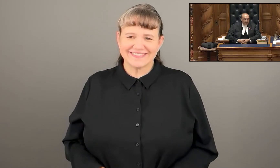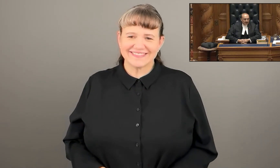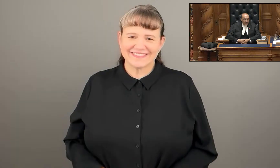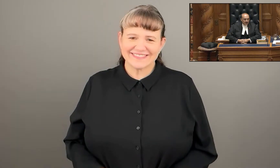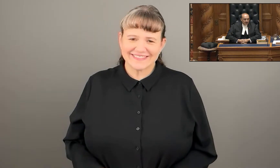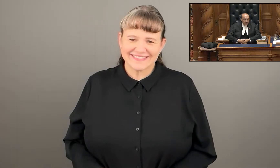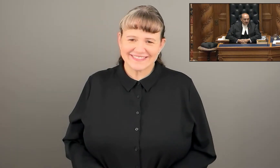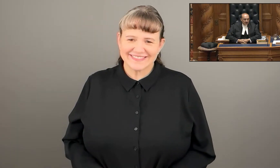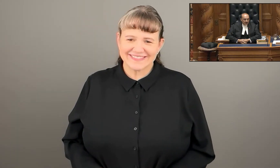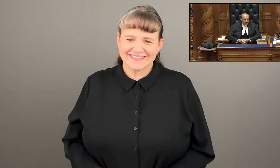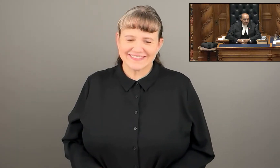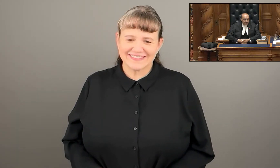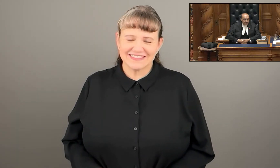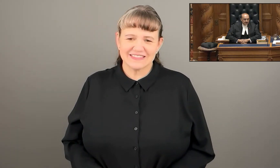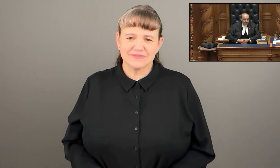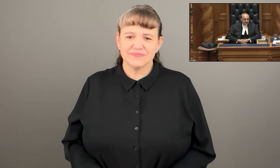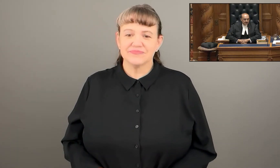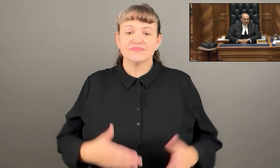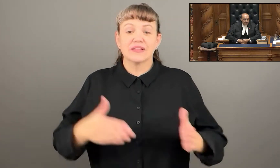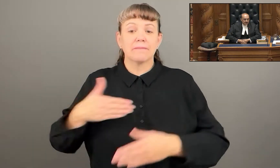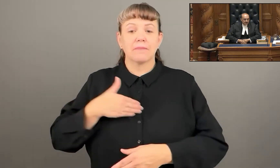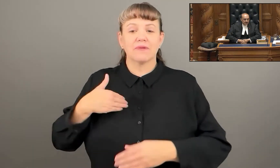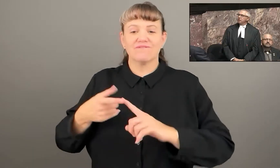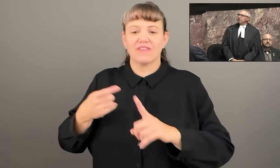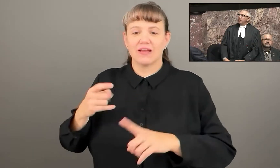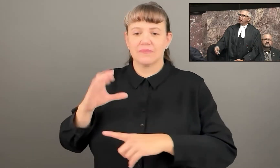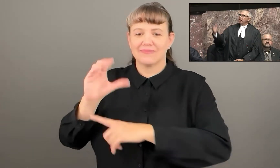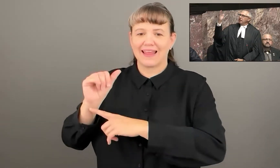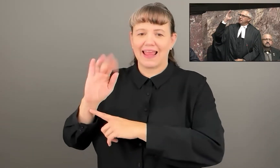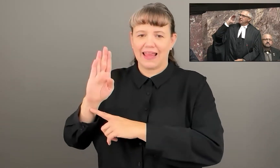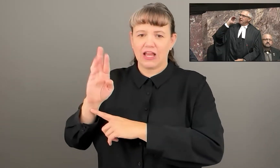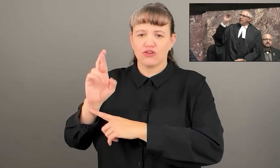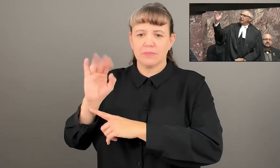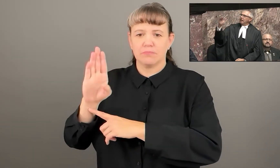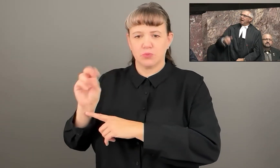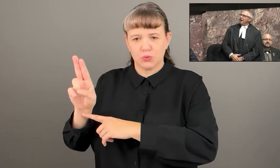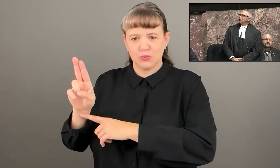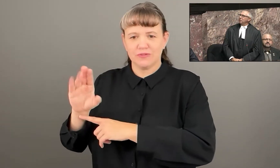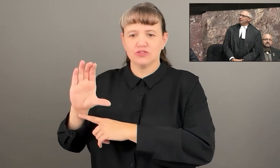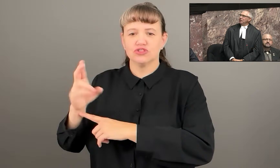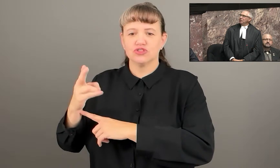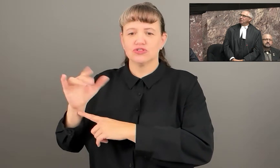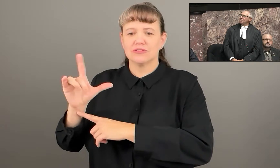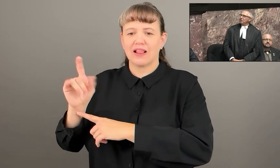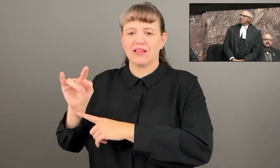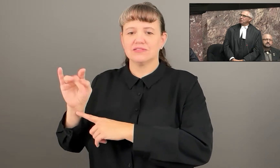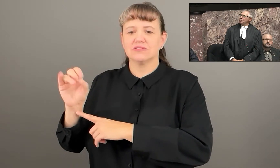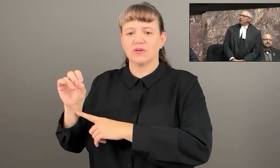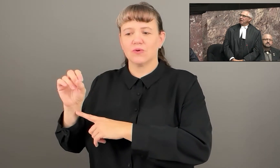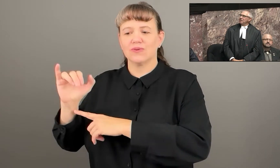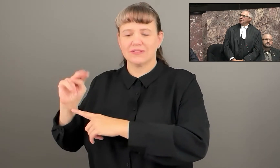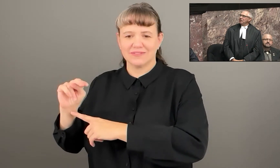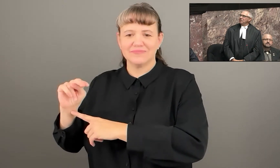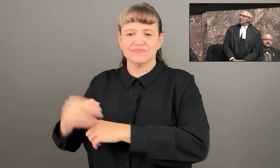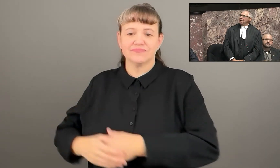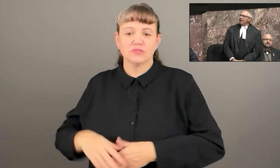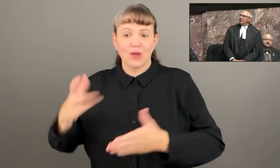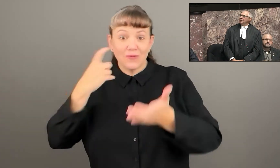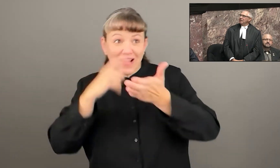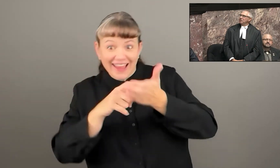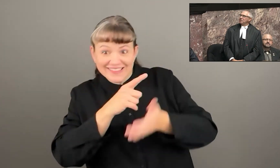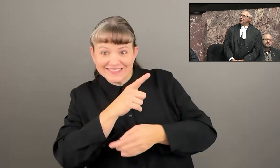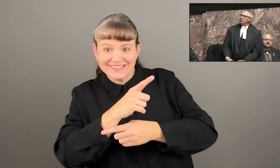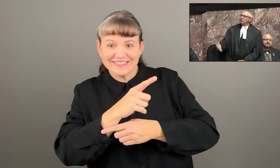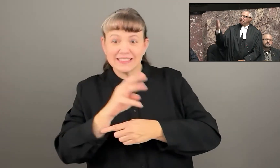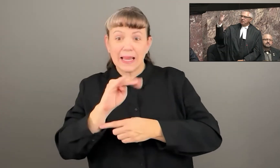Member for Caribou-Chilcotin. Thank you, Mr. Speaker. I just recognized Emily Astron, who is also joining us here today